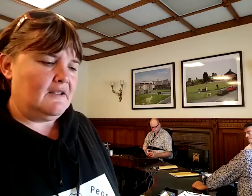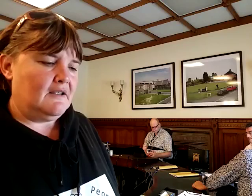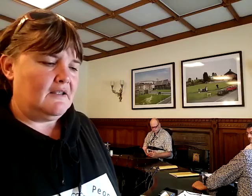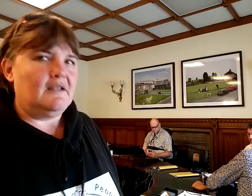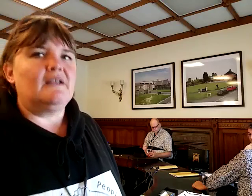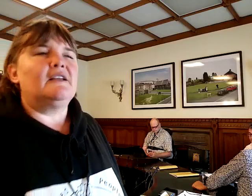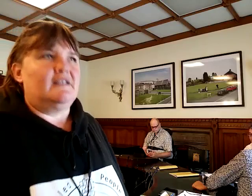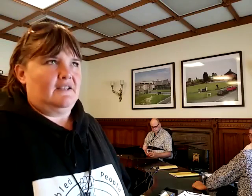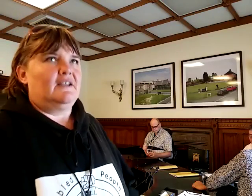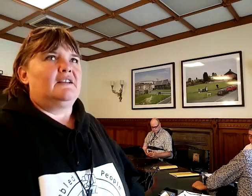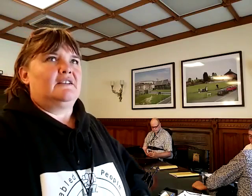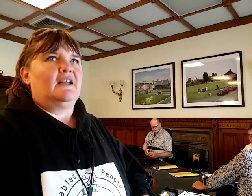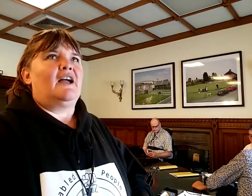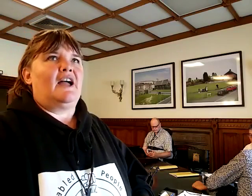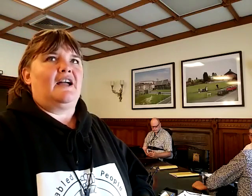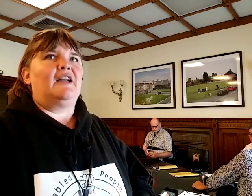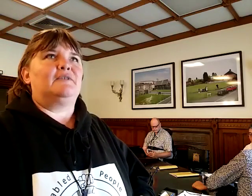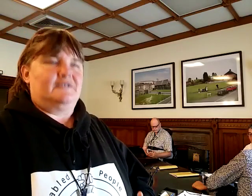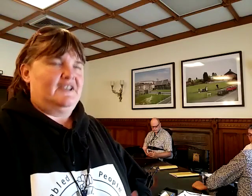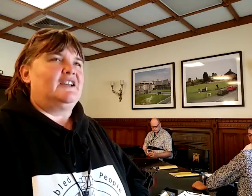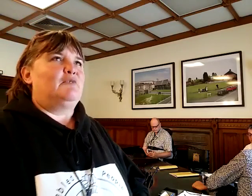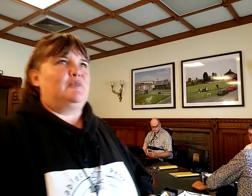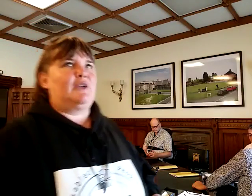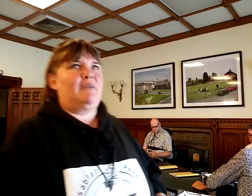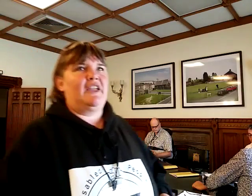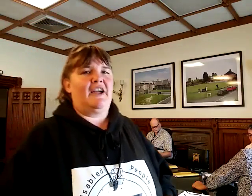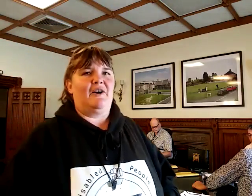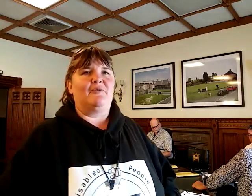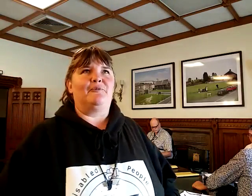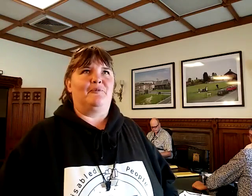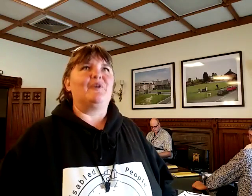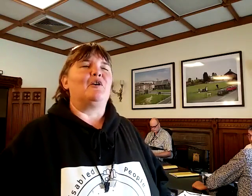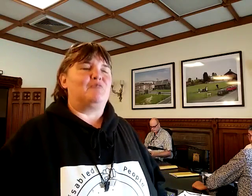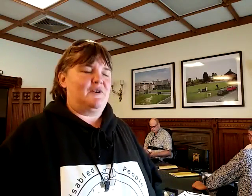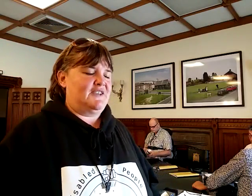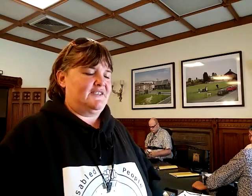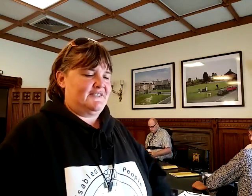for DPAC. This, DIS